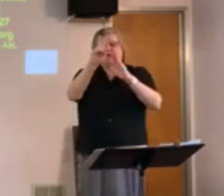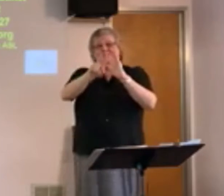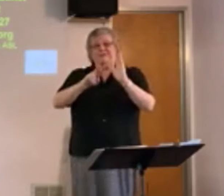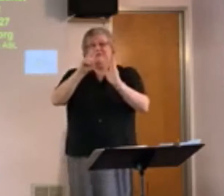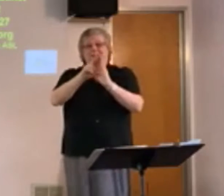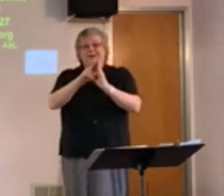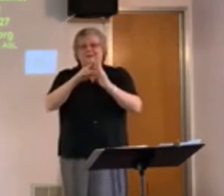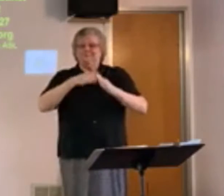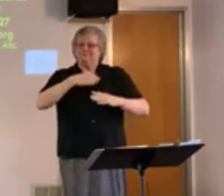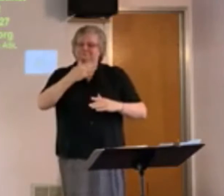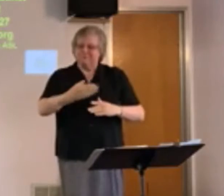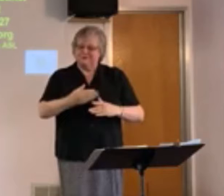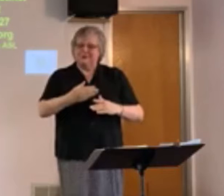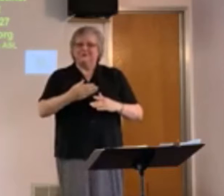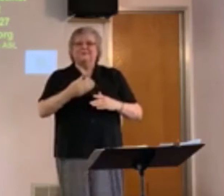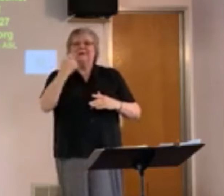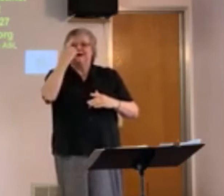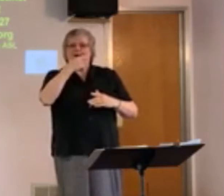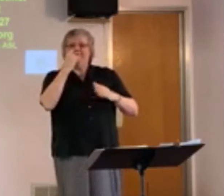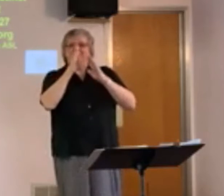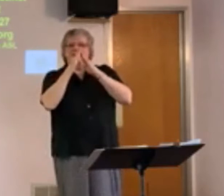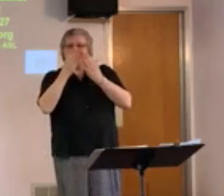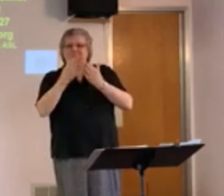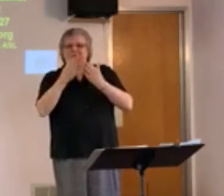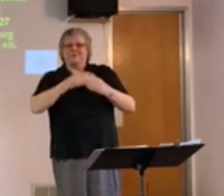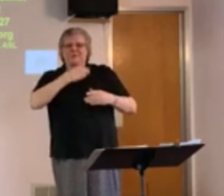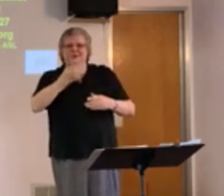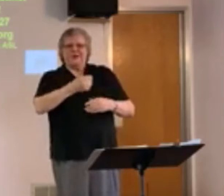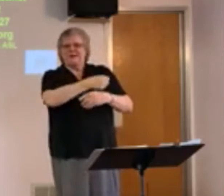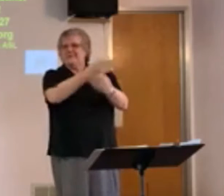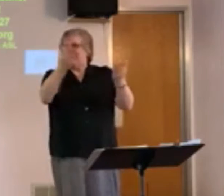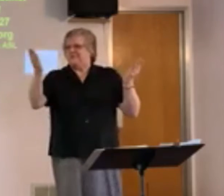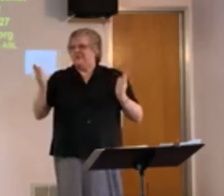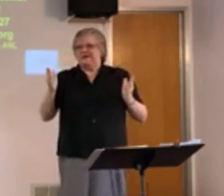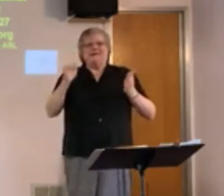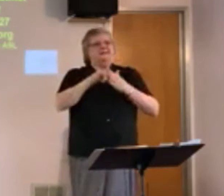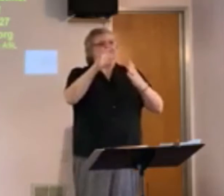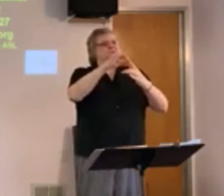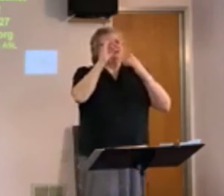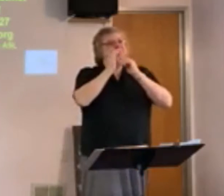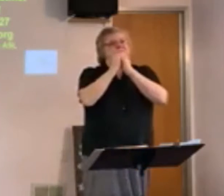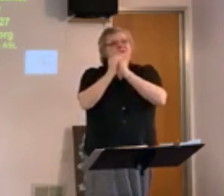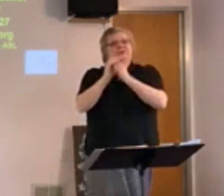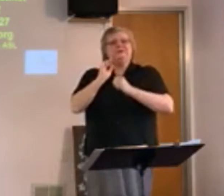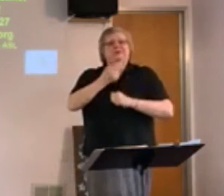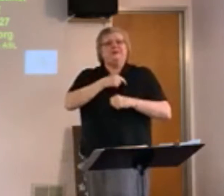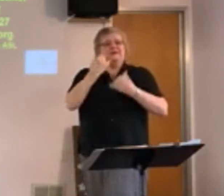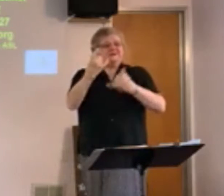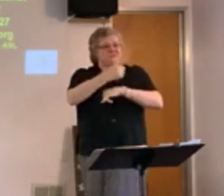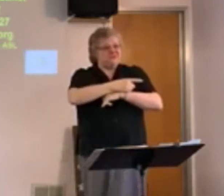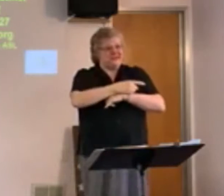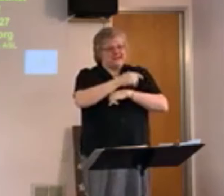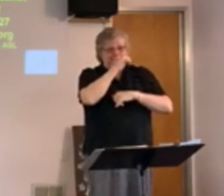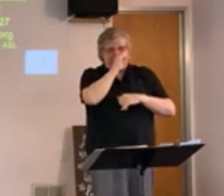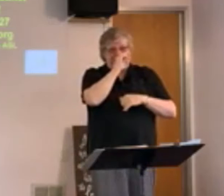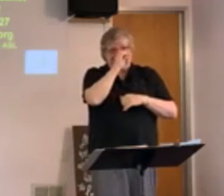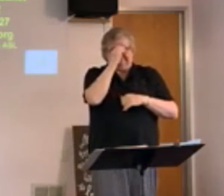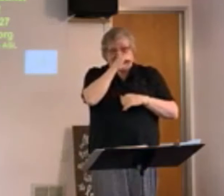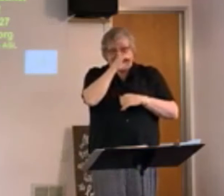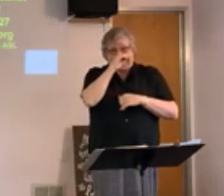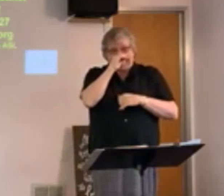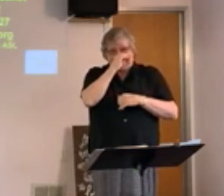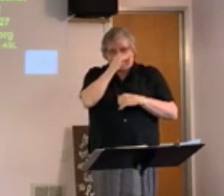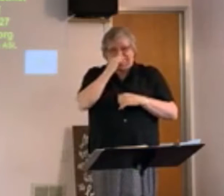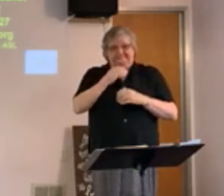in Facebook Livestream, welcome. So glad that you've chosen to worship with us today. Let's begin with a